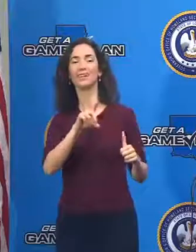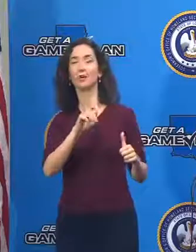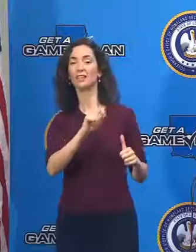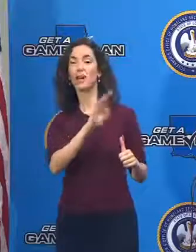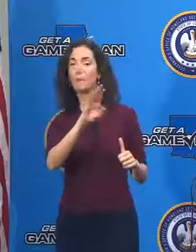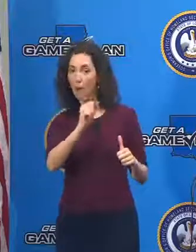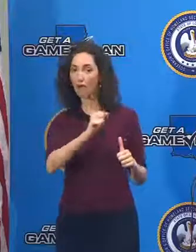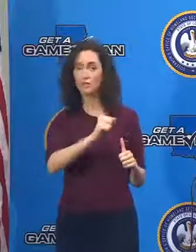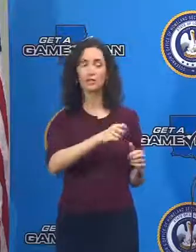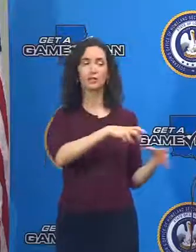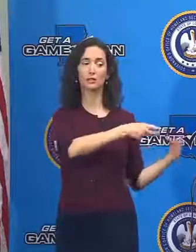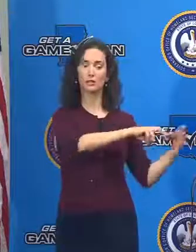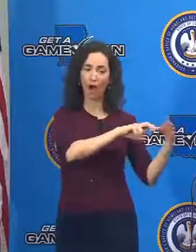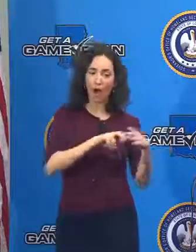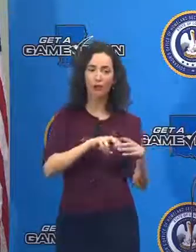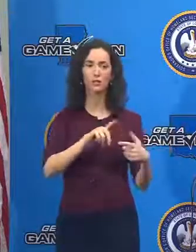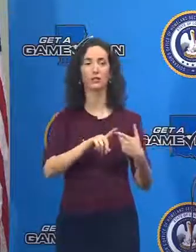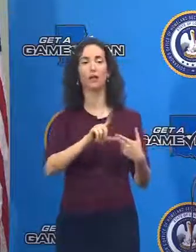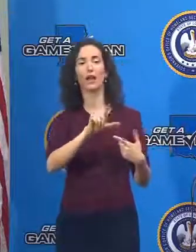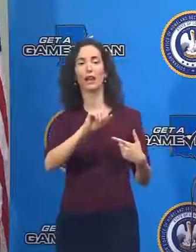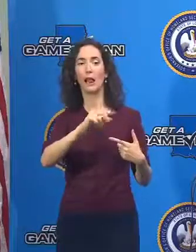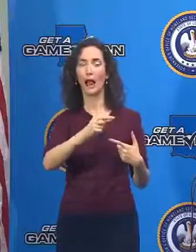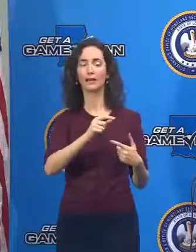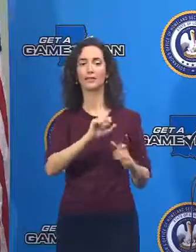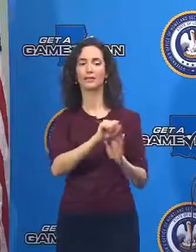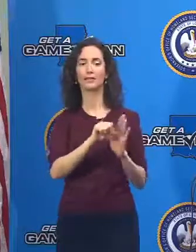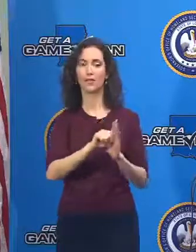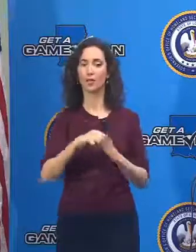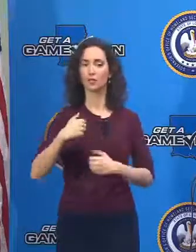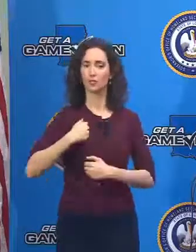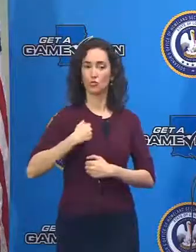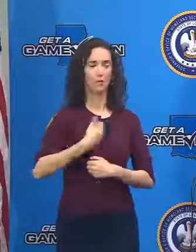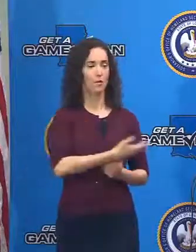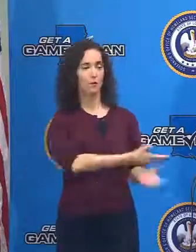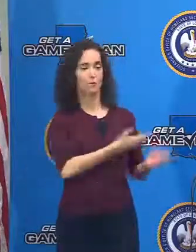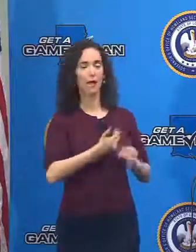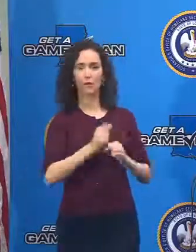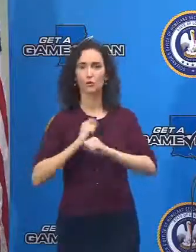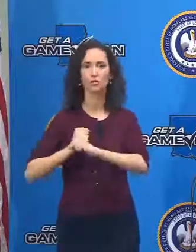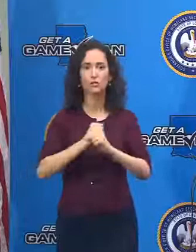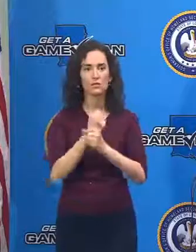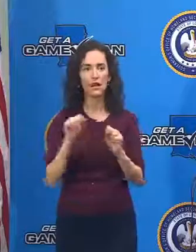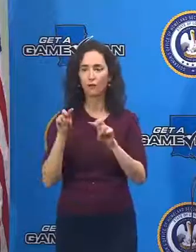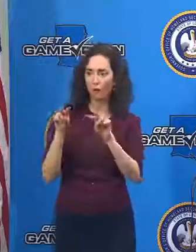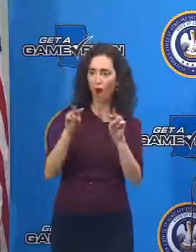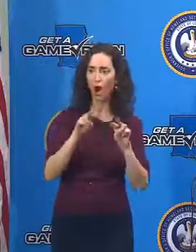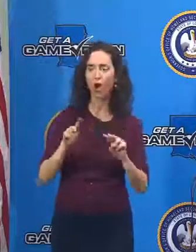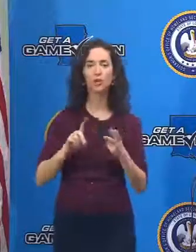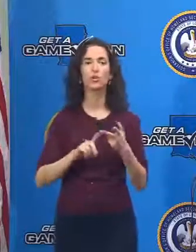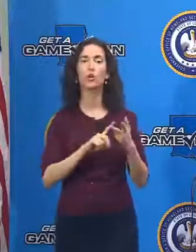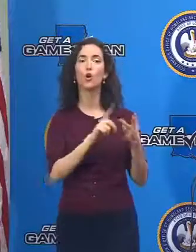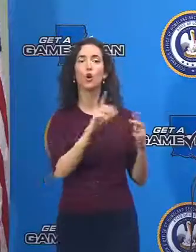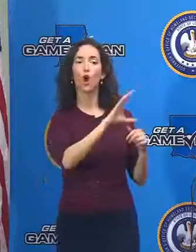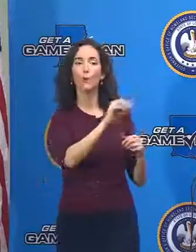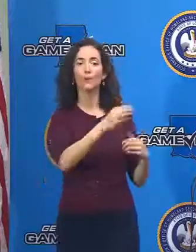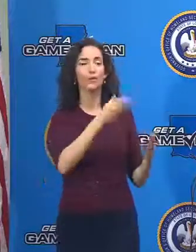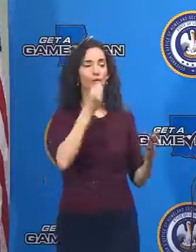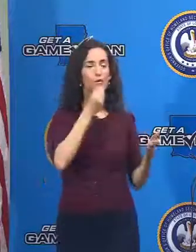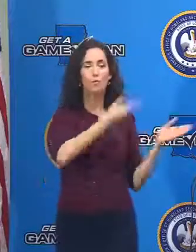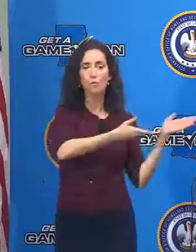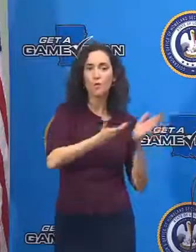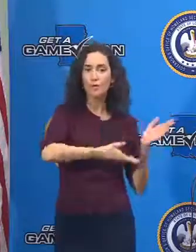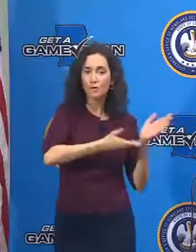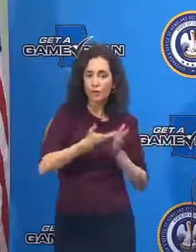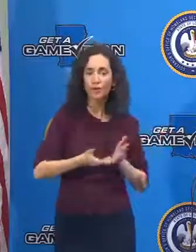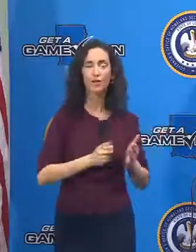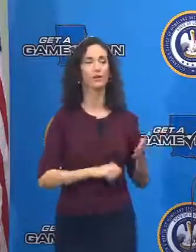the state troopers to have security there. It takes food vendors to help us feed. It takes